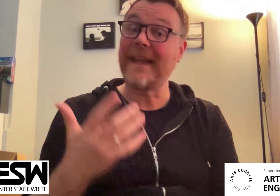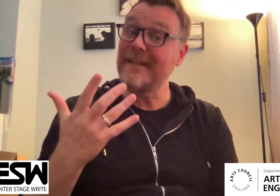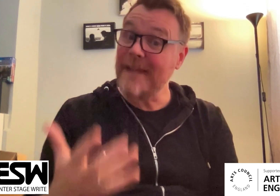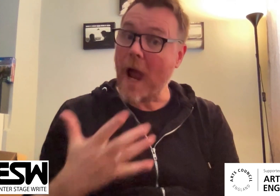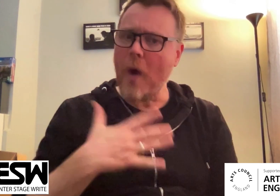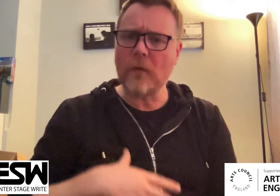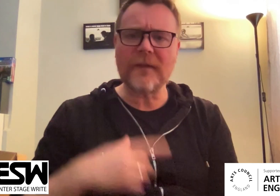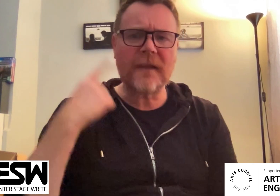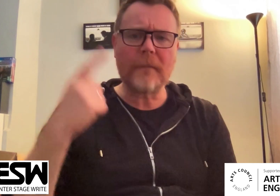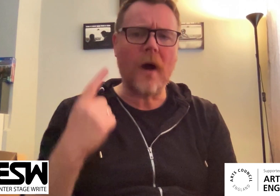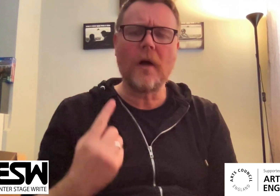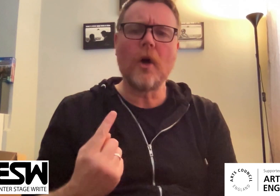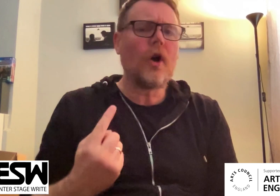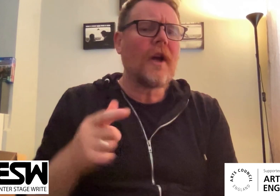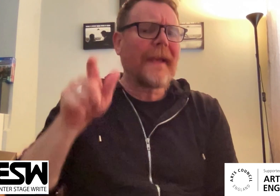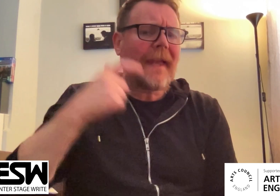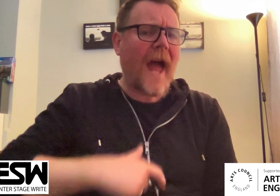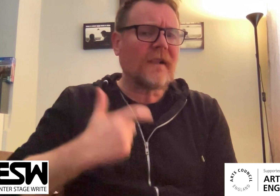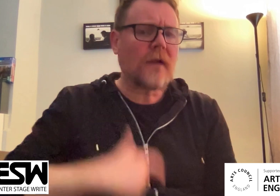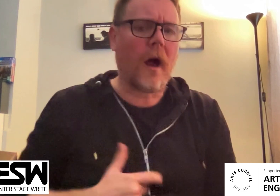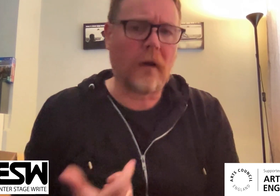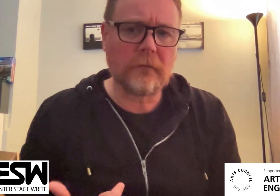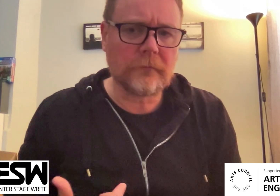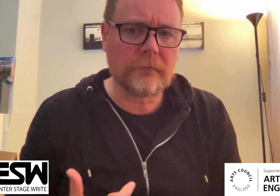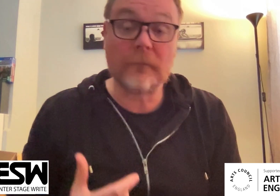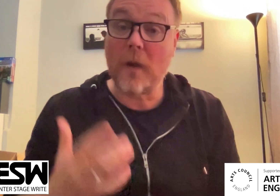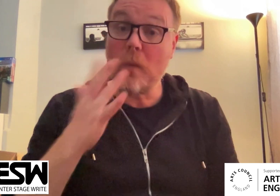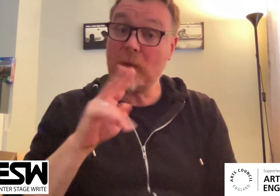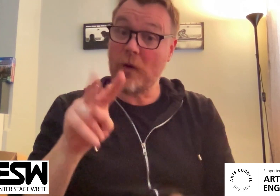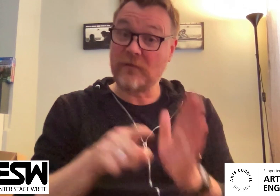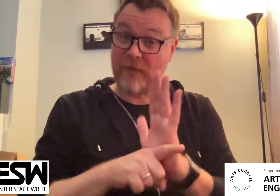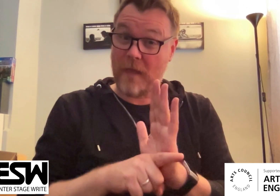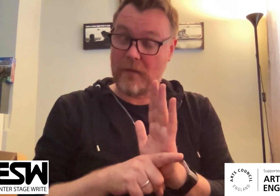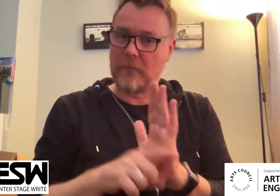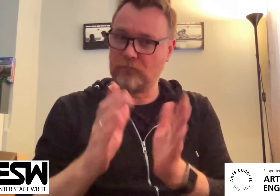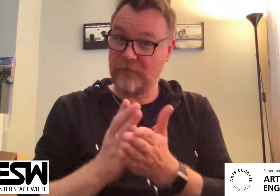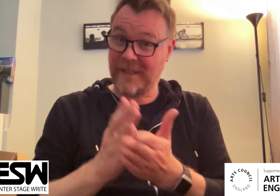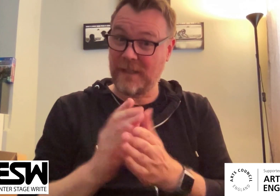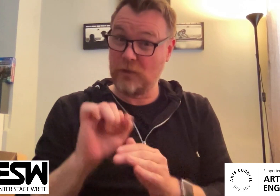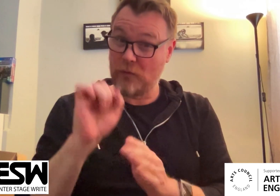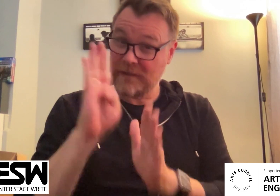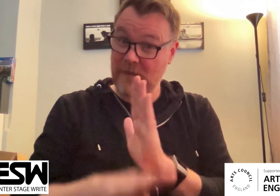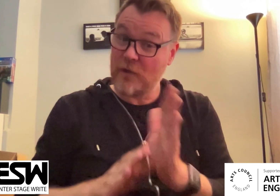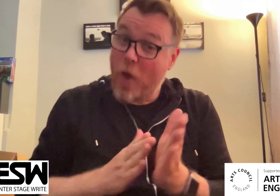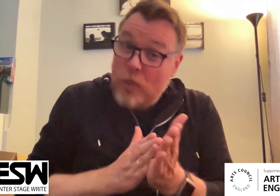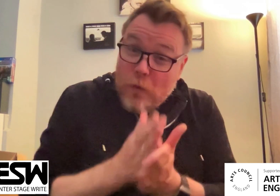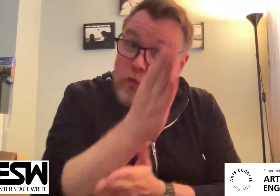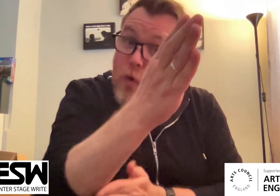You have both those elements. Fantastic. Now, I want you to think about character. When you watch a